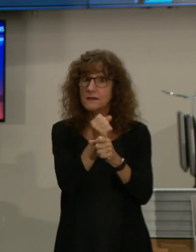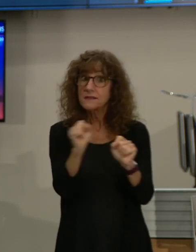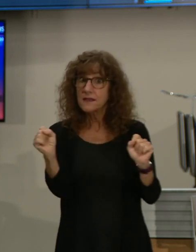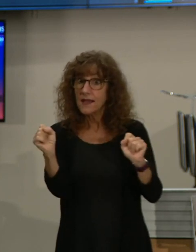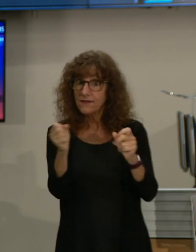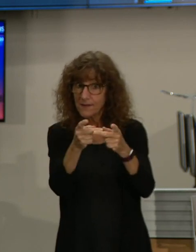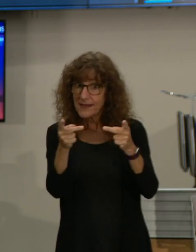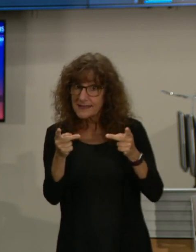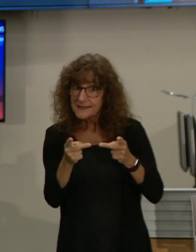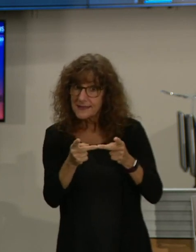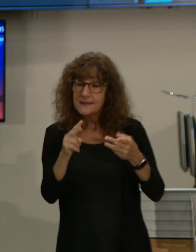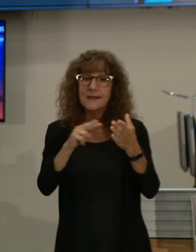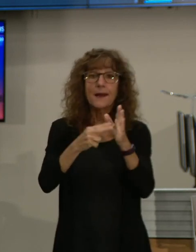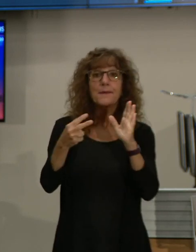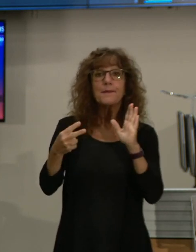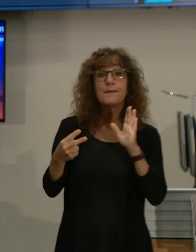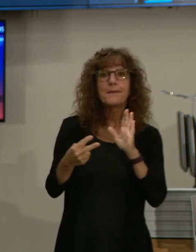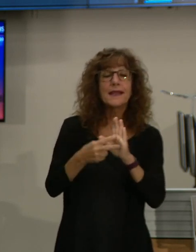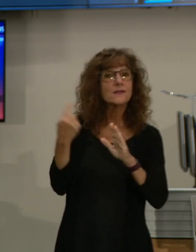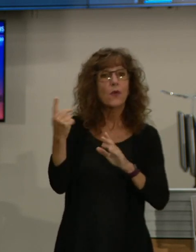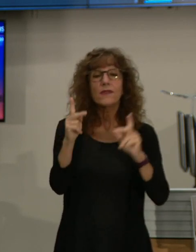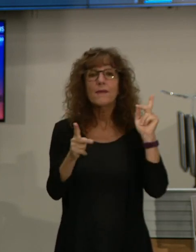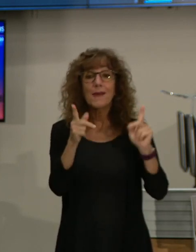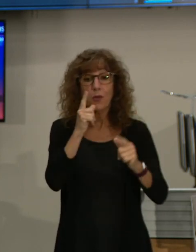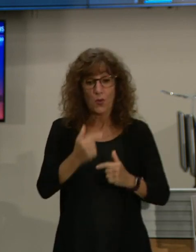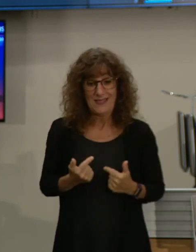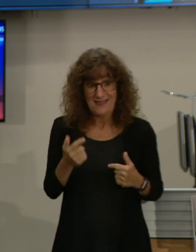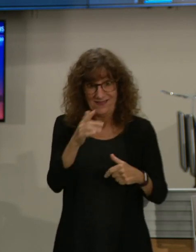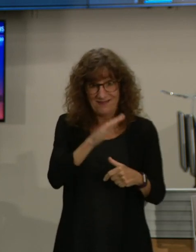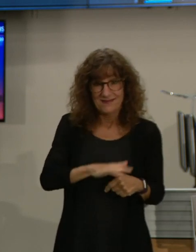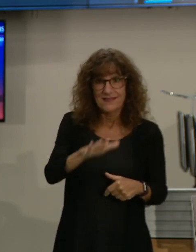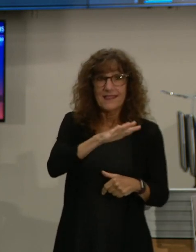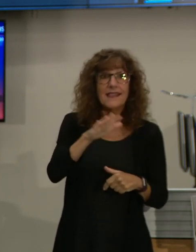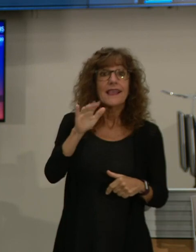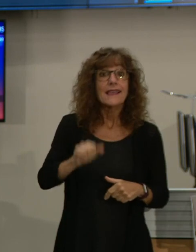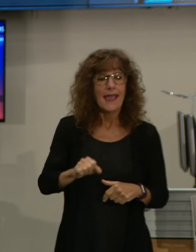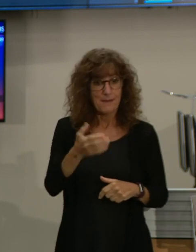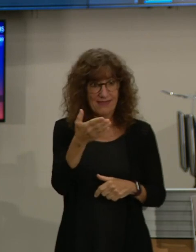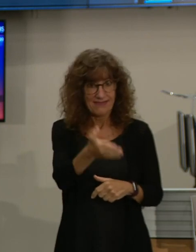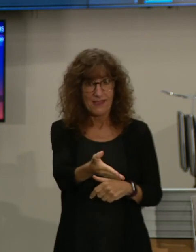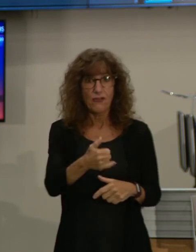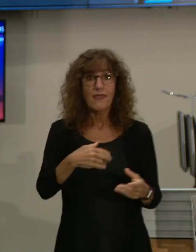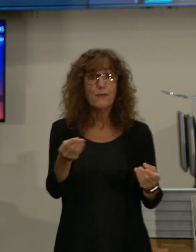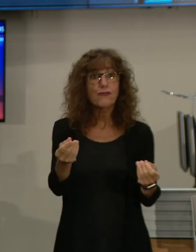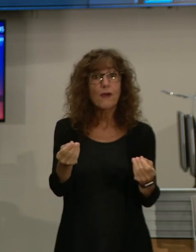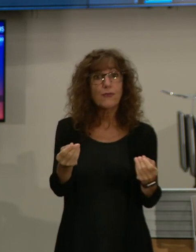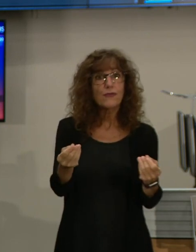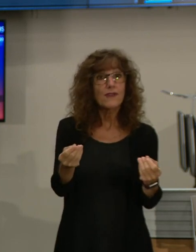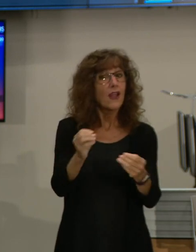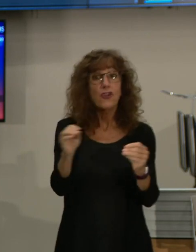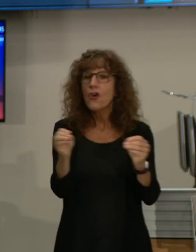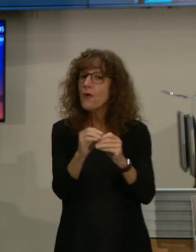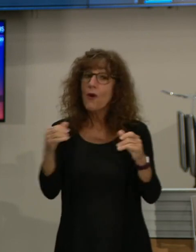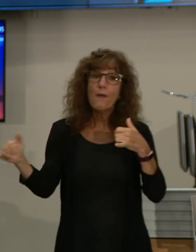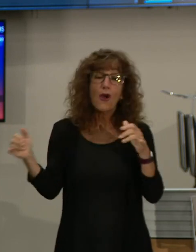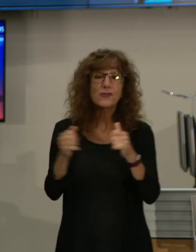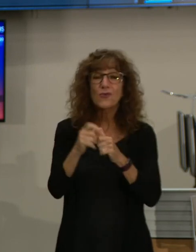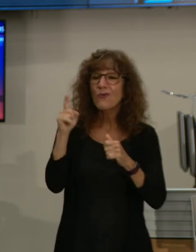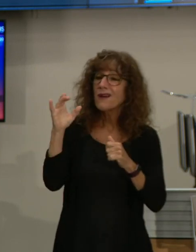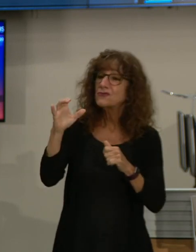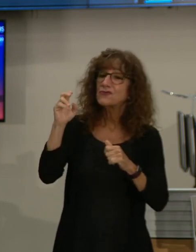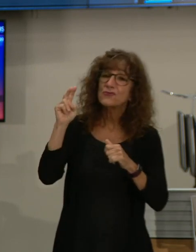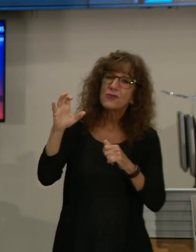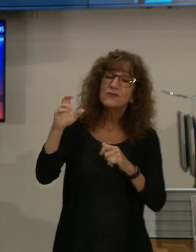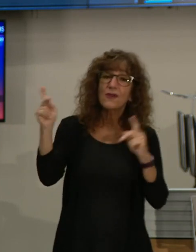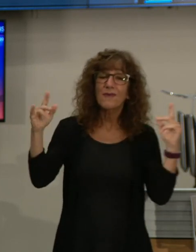facilities. This means that only the people who live there are able to be at that property. No more parties with hundreds of